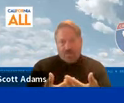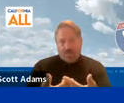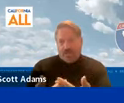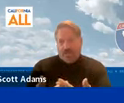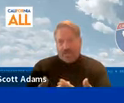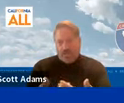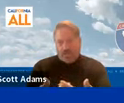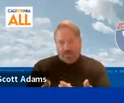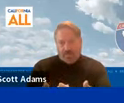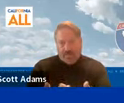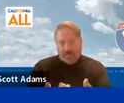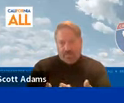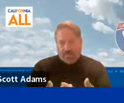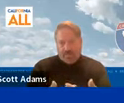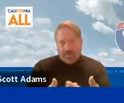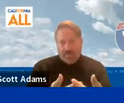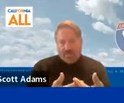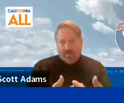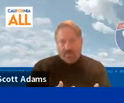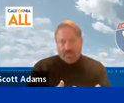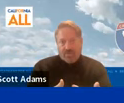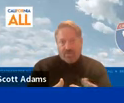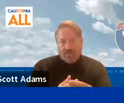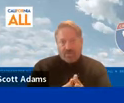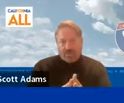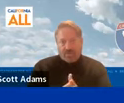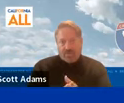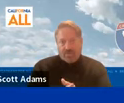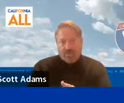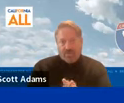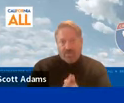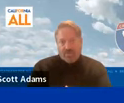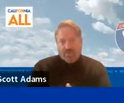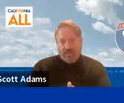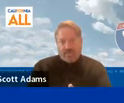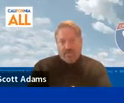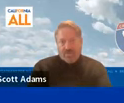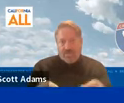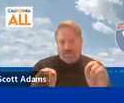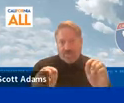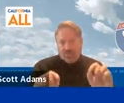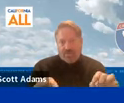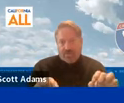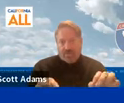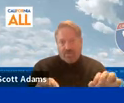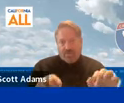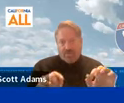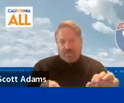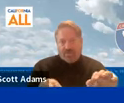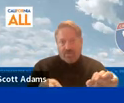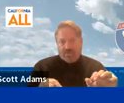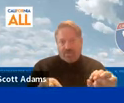support more training throughout the state for the varied covered population. So I hope that answered it. And it's a really